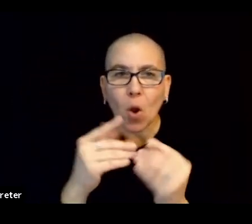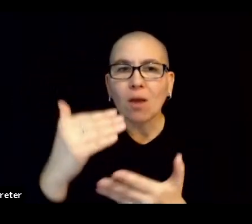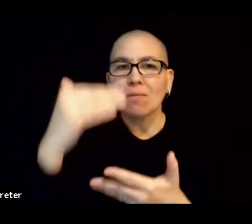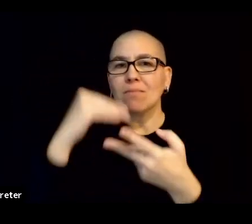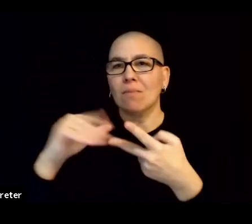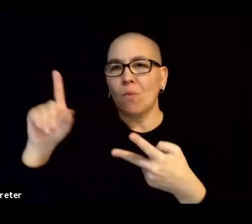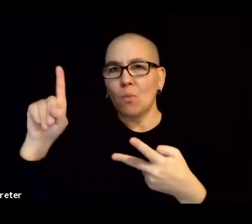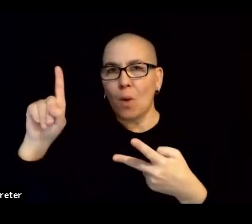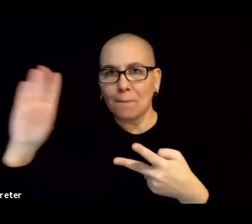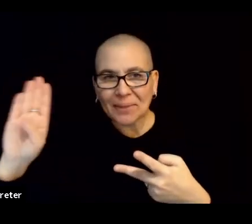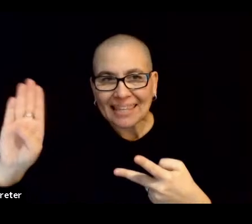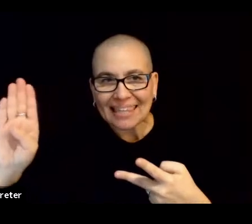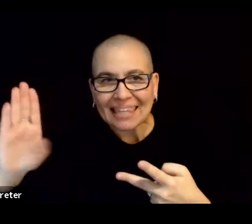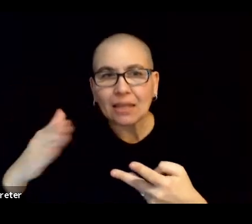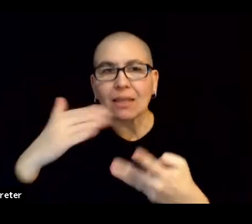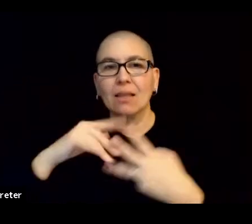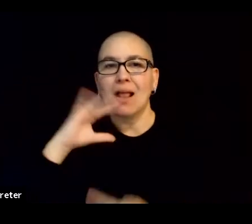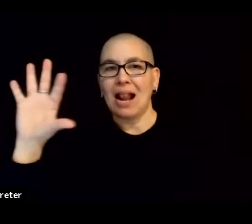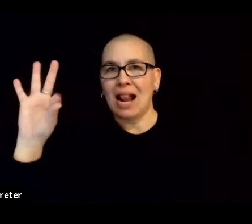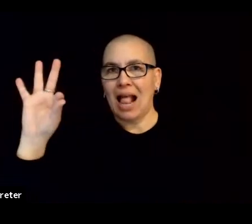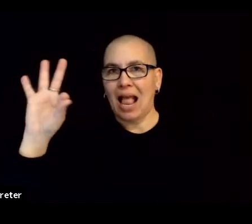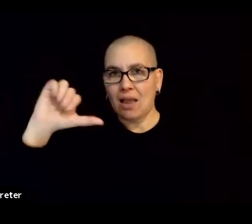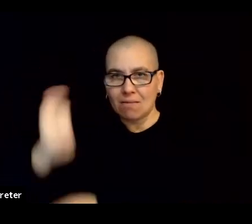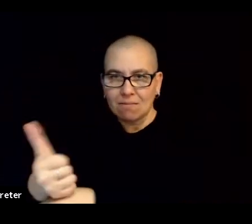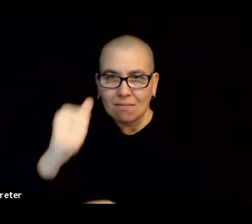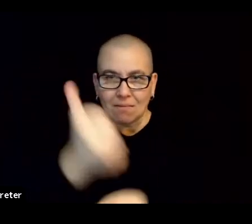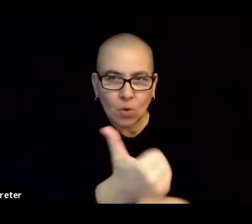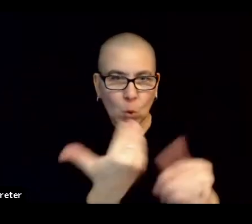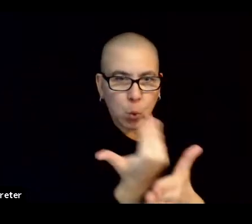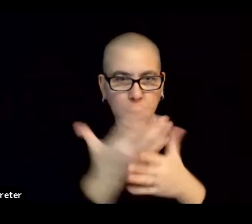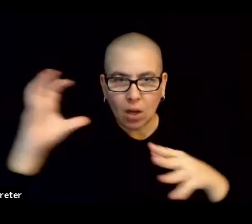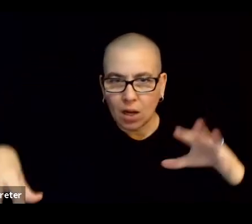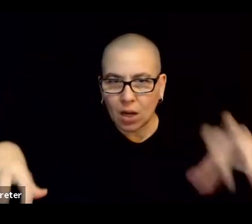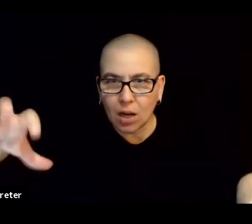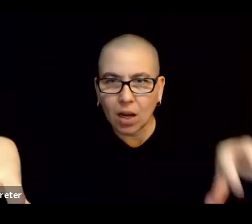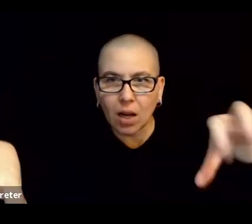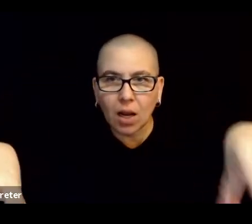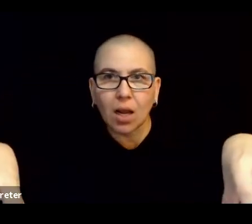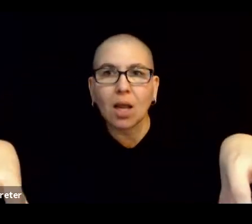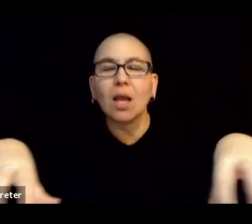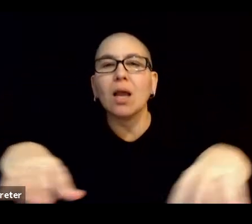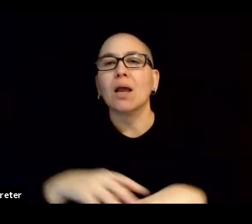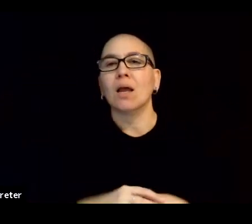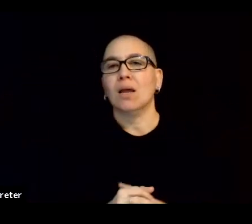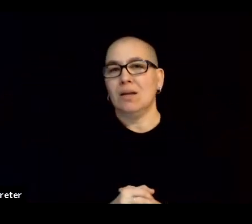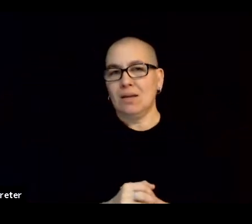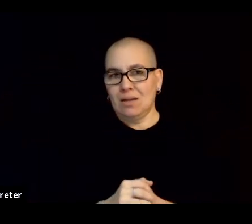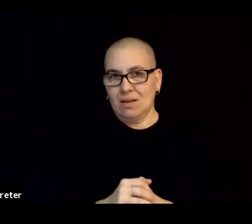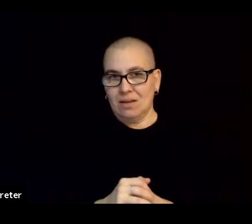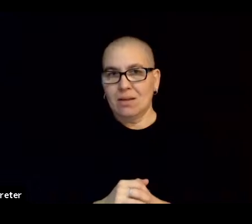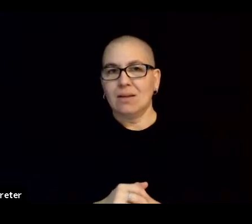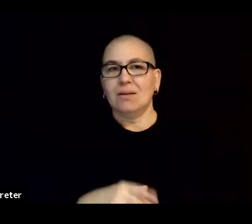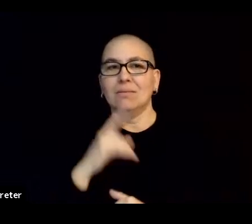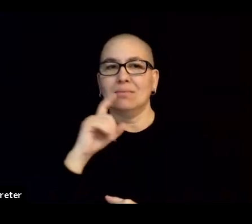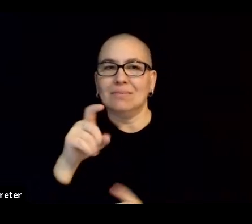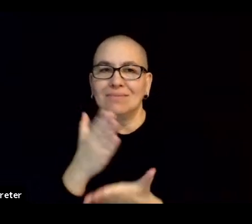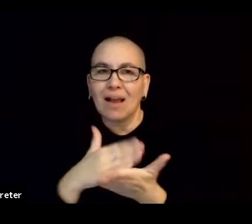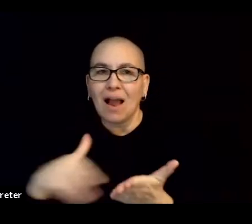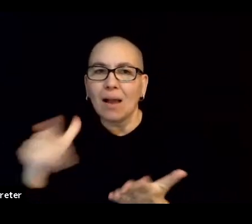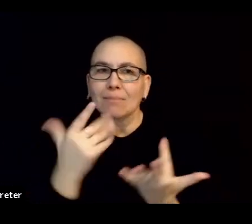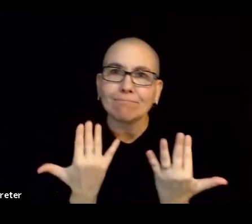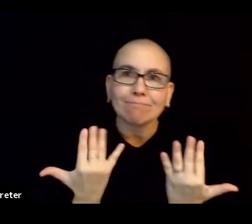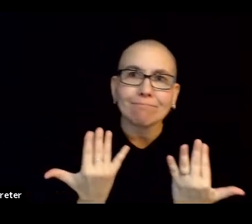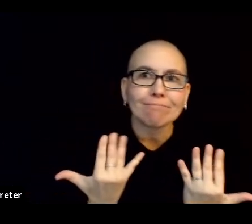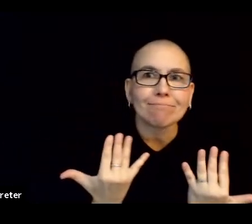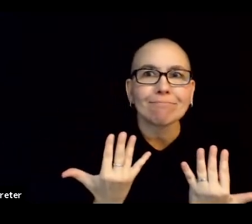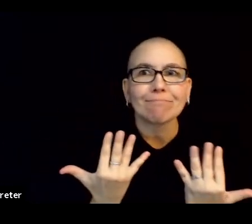vaccination sites were announced today around the state. Those are for people 65 and older, teachers, and healthcare workers. And just because you're eligible now does not mean you're going to